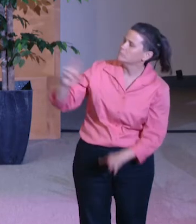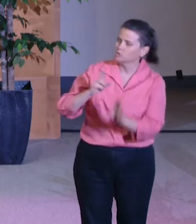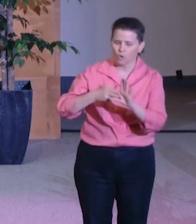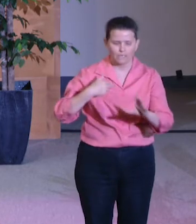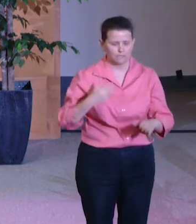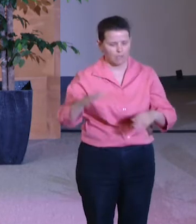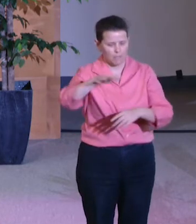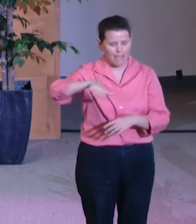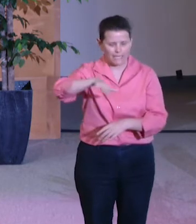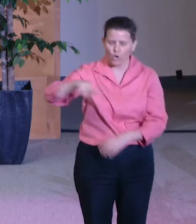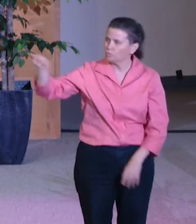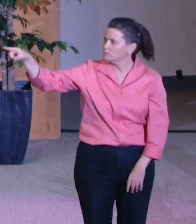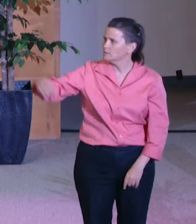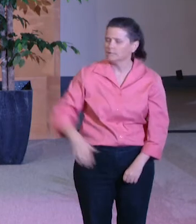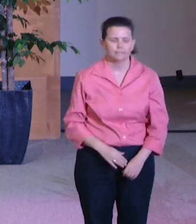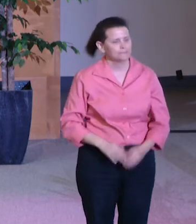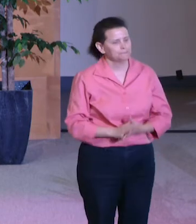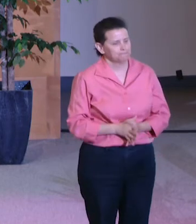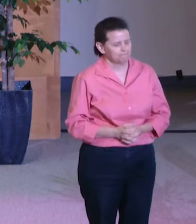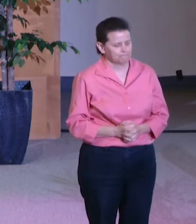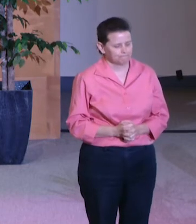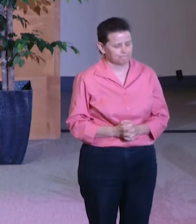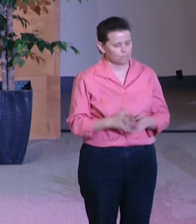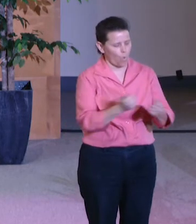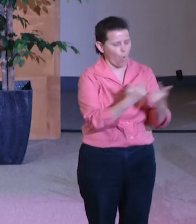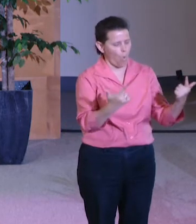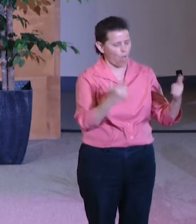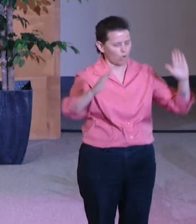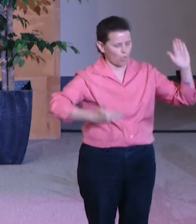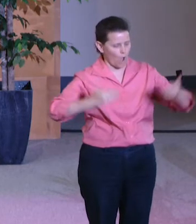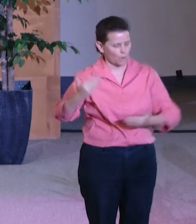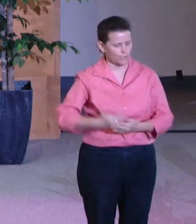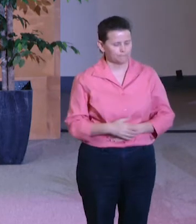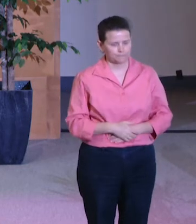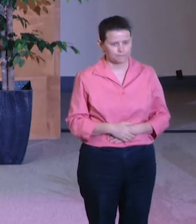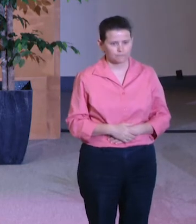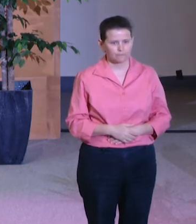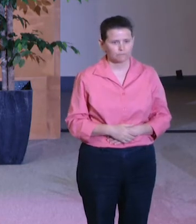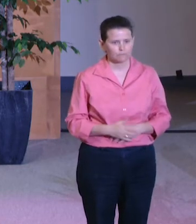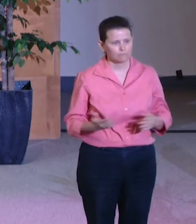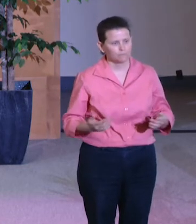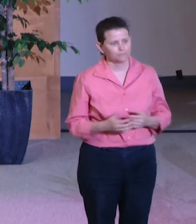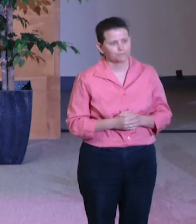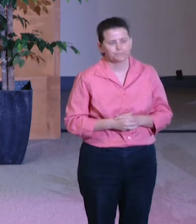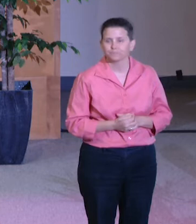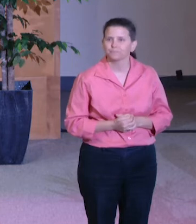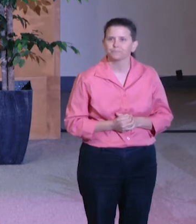Everyone is welcome. Stop by and say hello and give us an opportunity to get to know you. Light refreshments will be served.